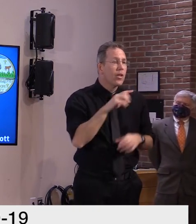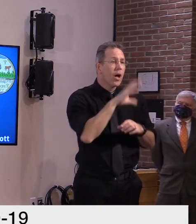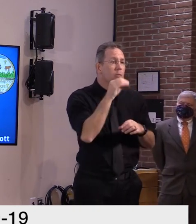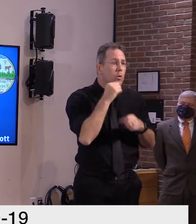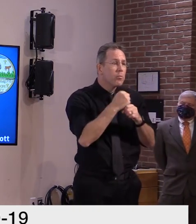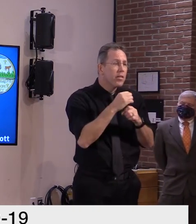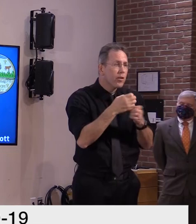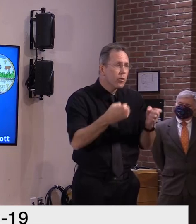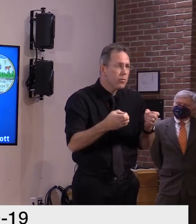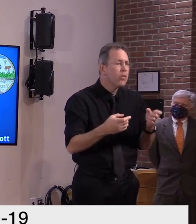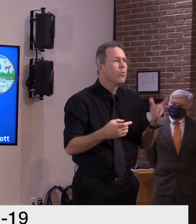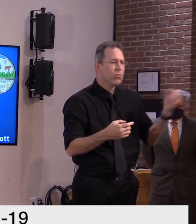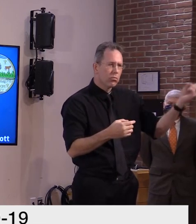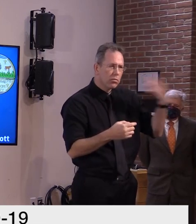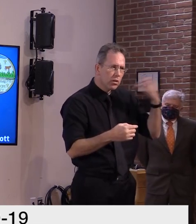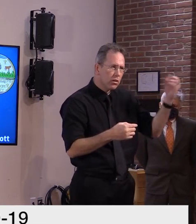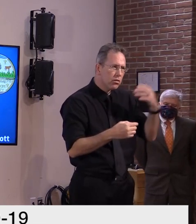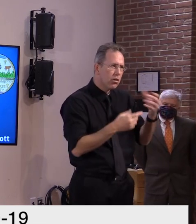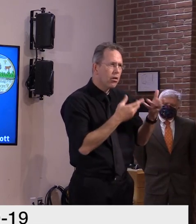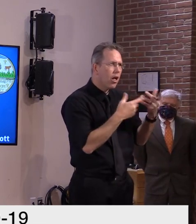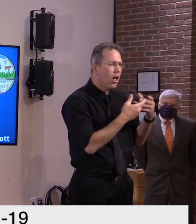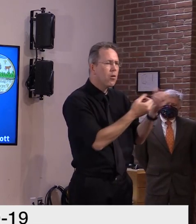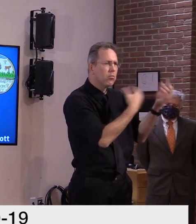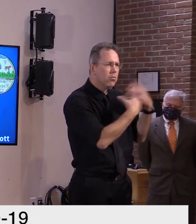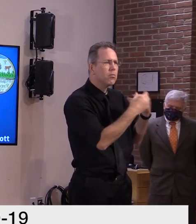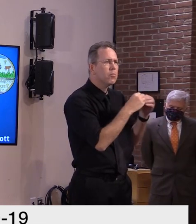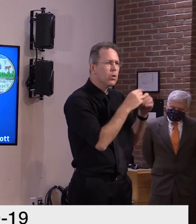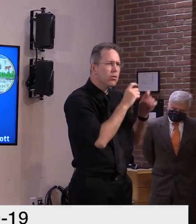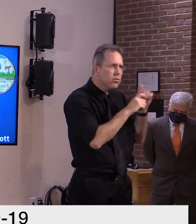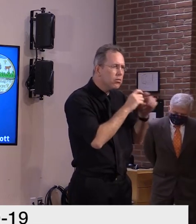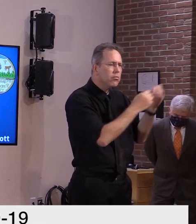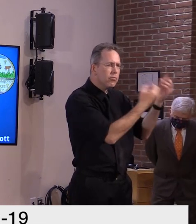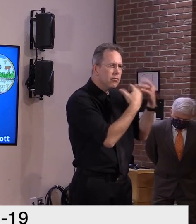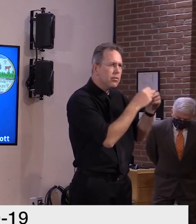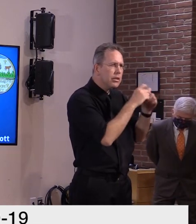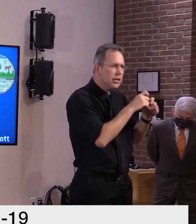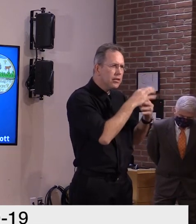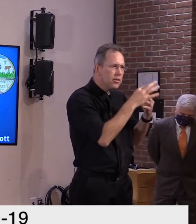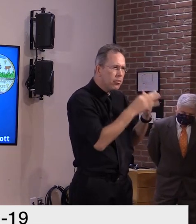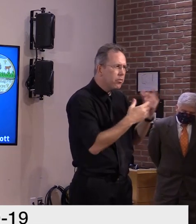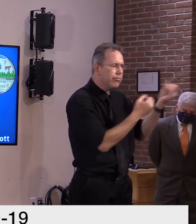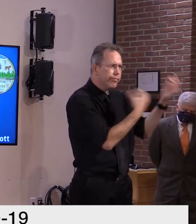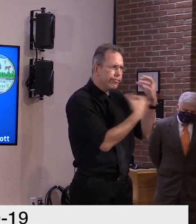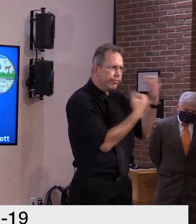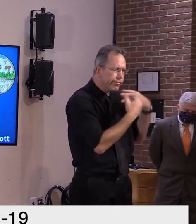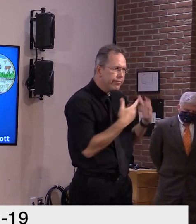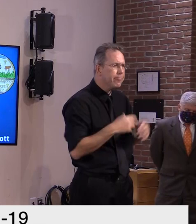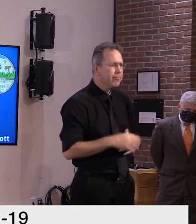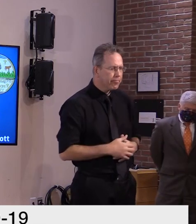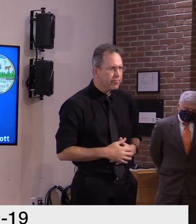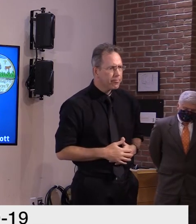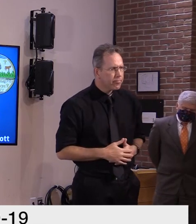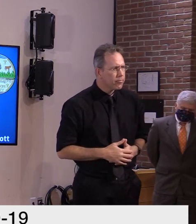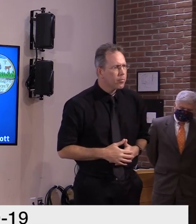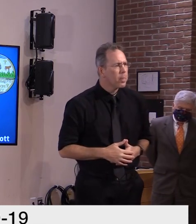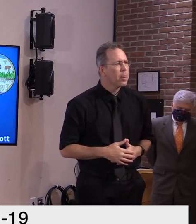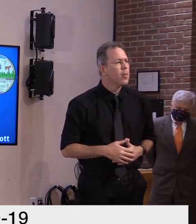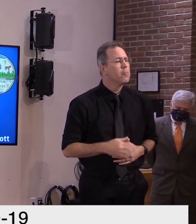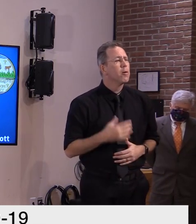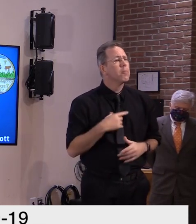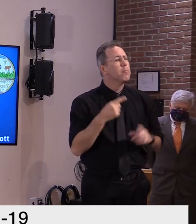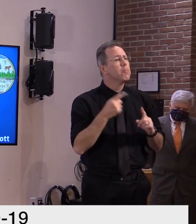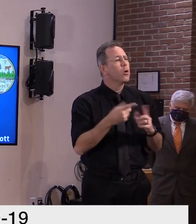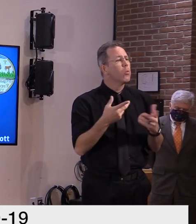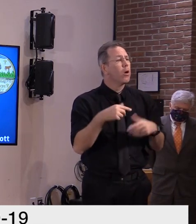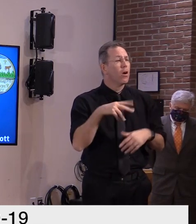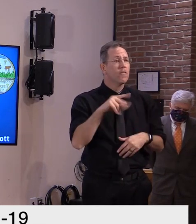to manage that platform. So nothing alarming happening in Vermont at this point in time, but obviously we're